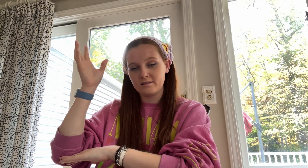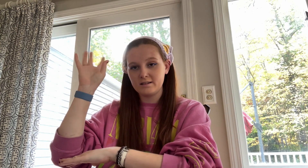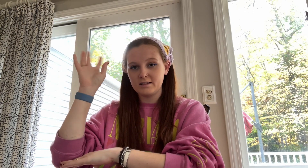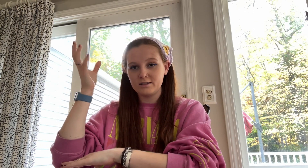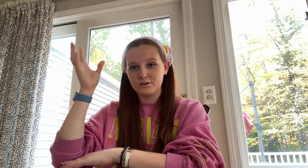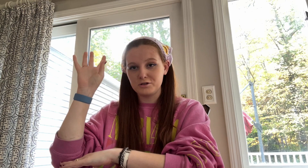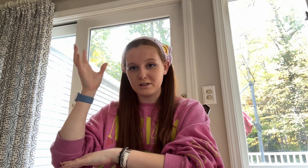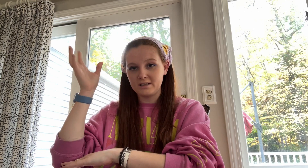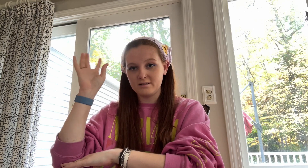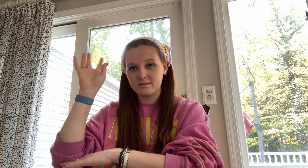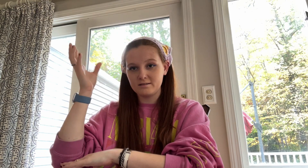Tree.